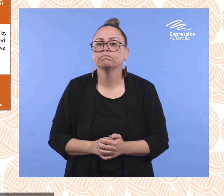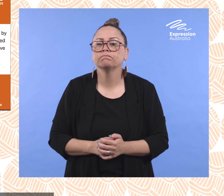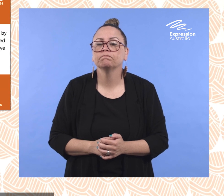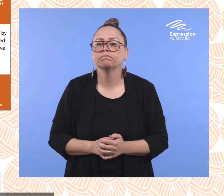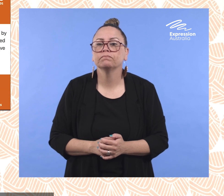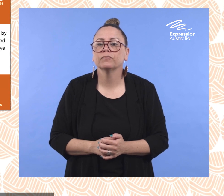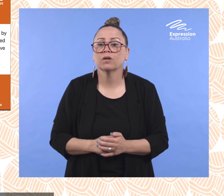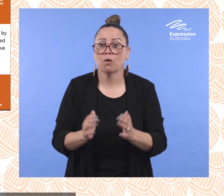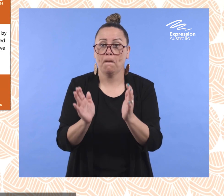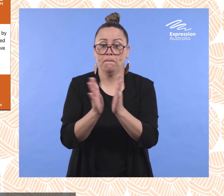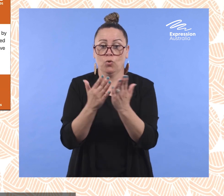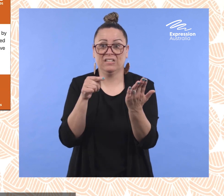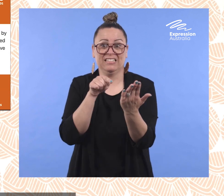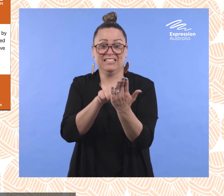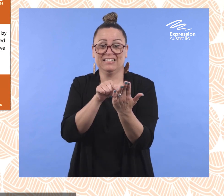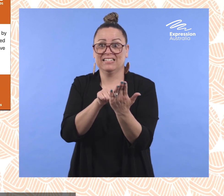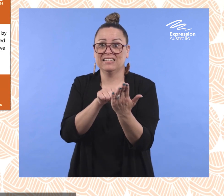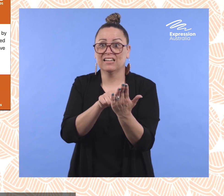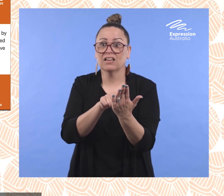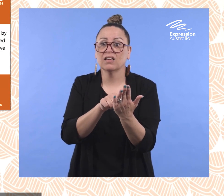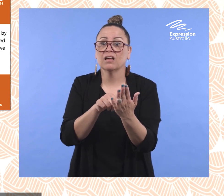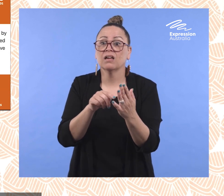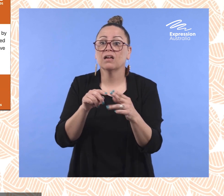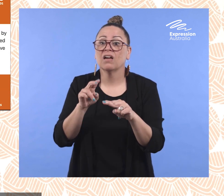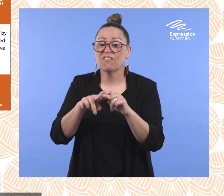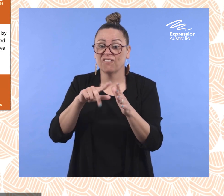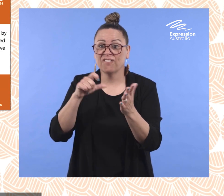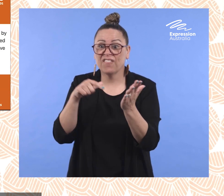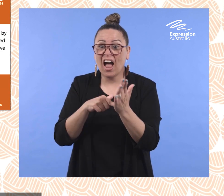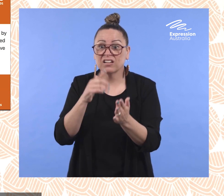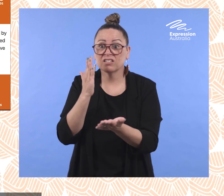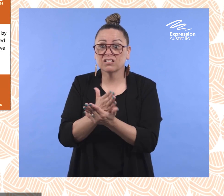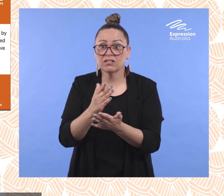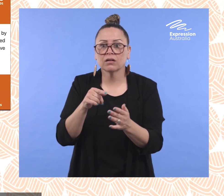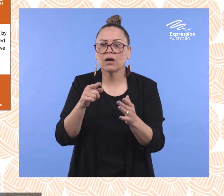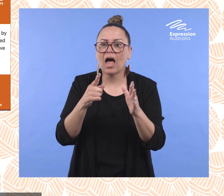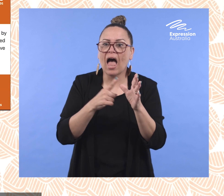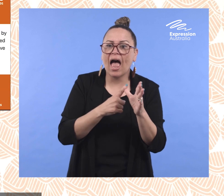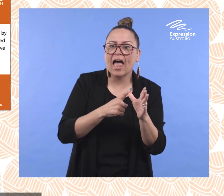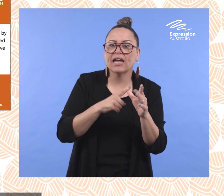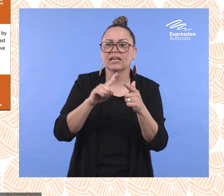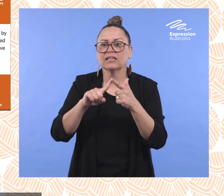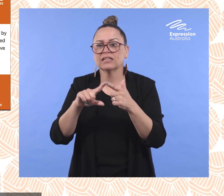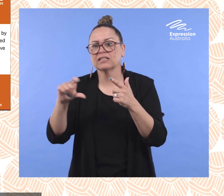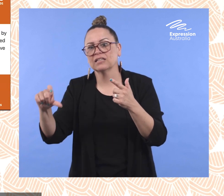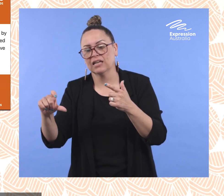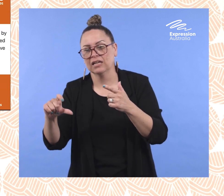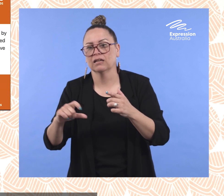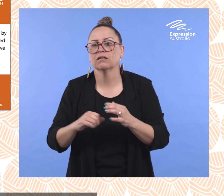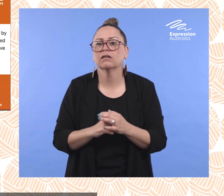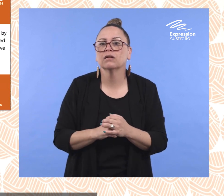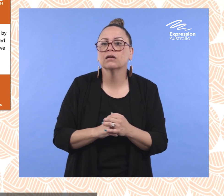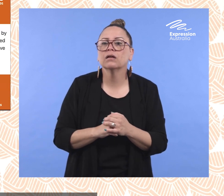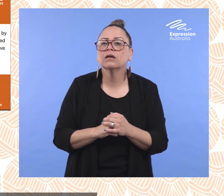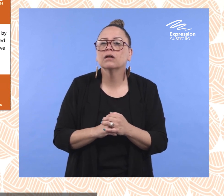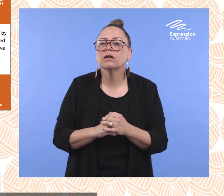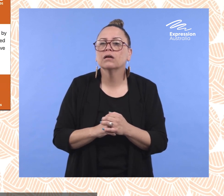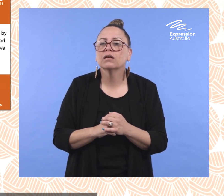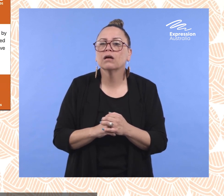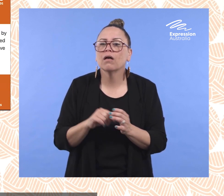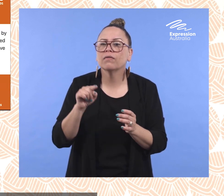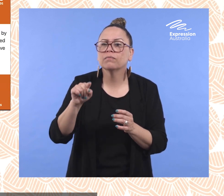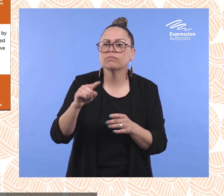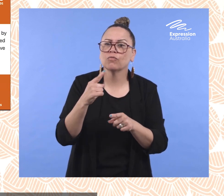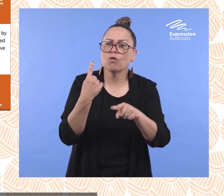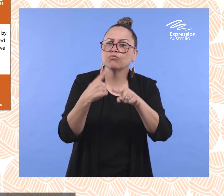With those brochures, they're not fact-checked at all. The AEC had to they had to be